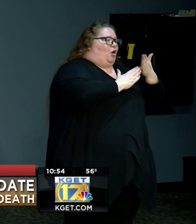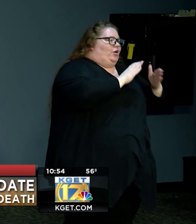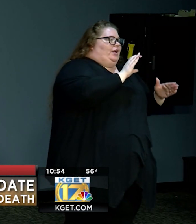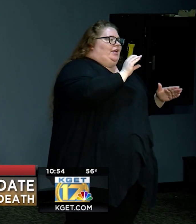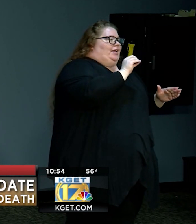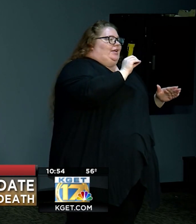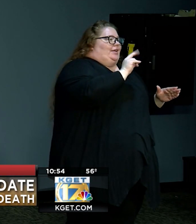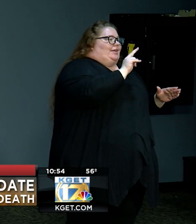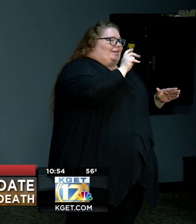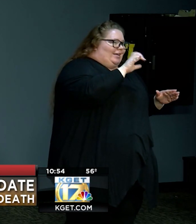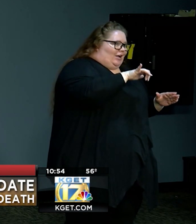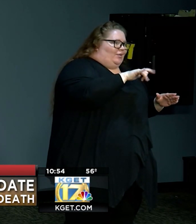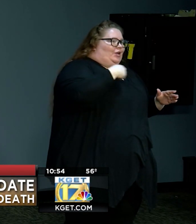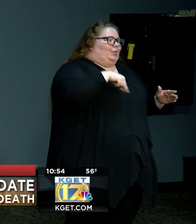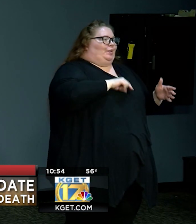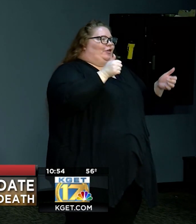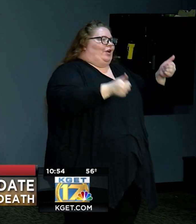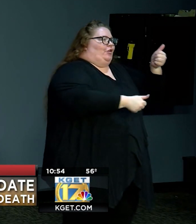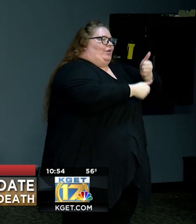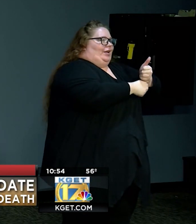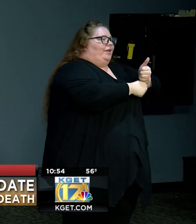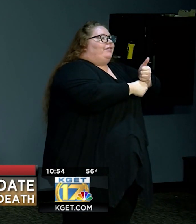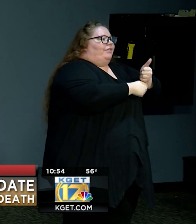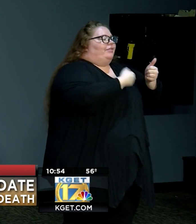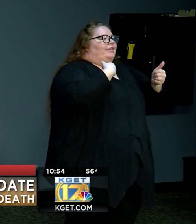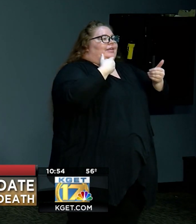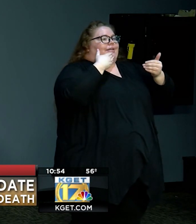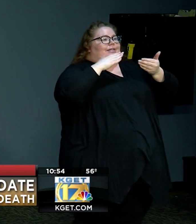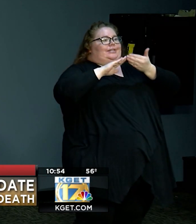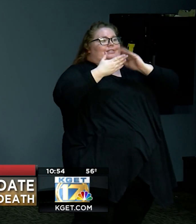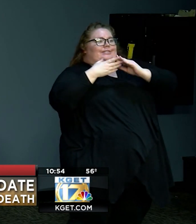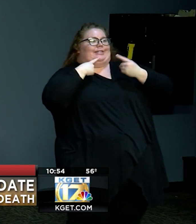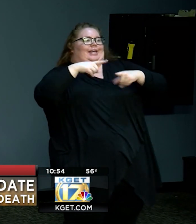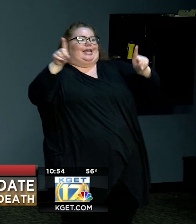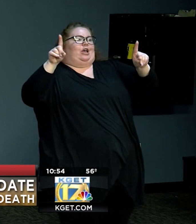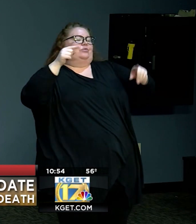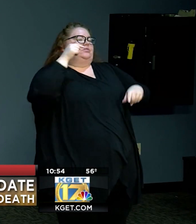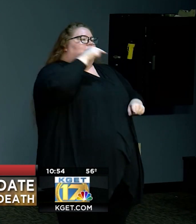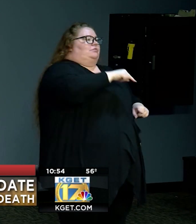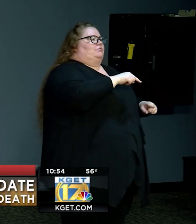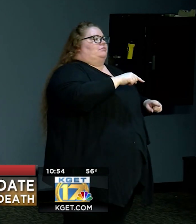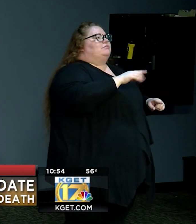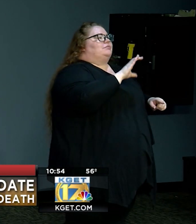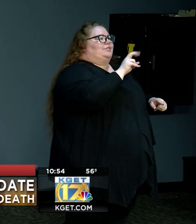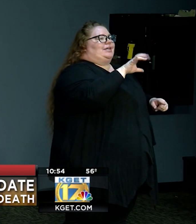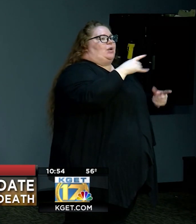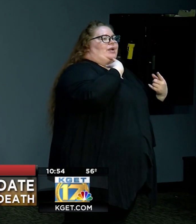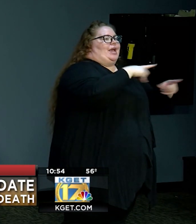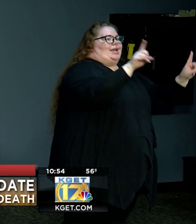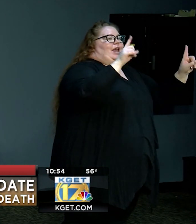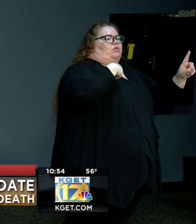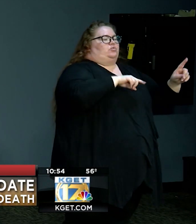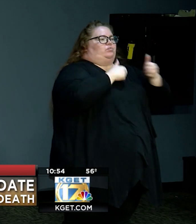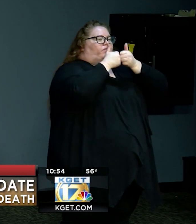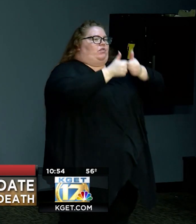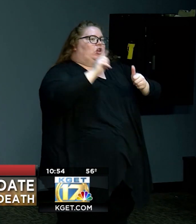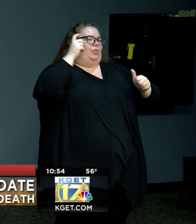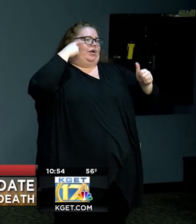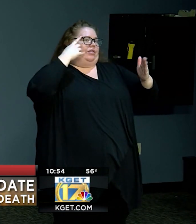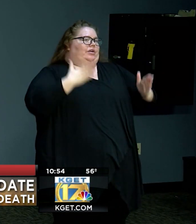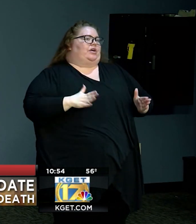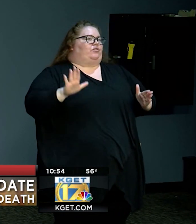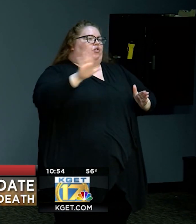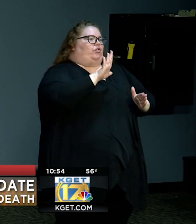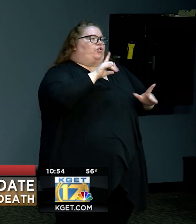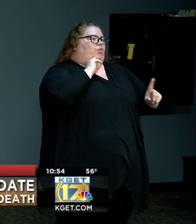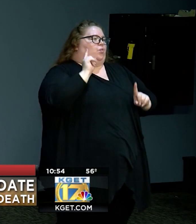county's declarations, but the city also did the same to ensure that we were in compliance with the governor's definitions of essential service